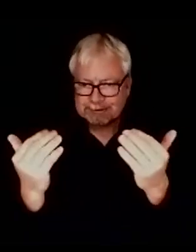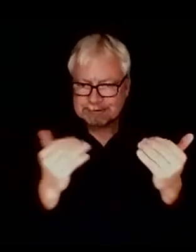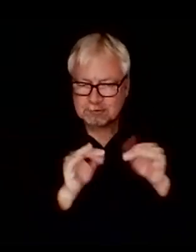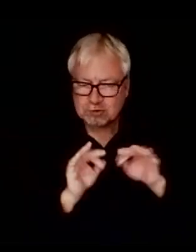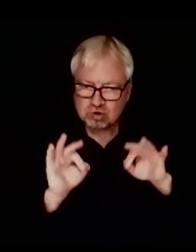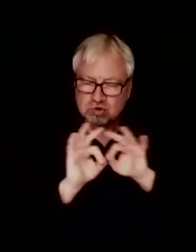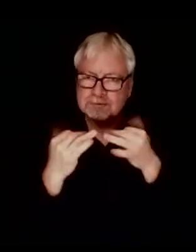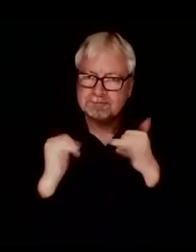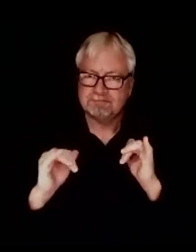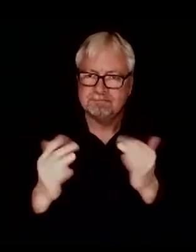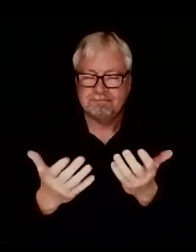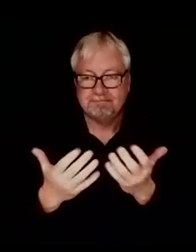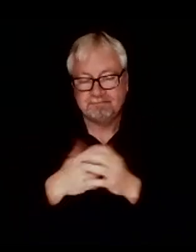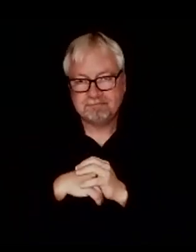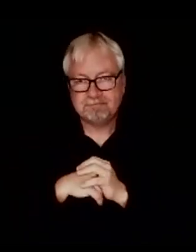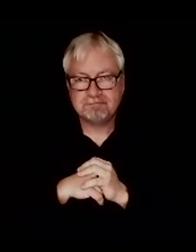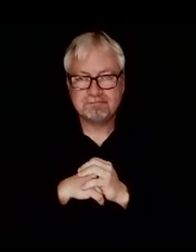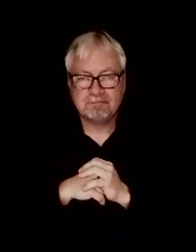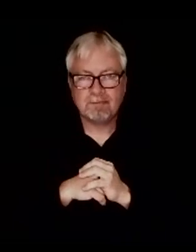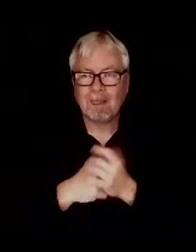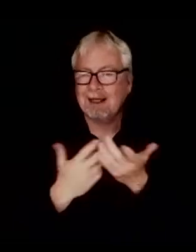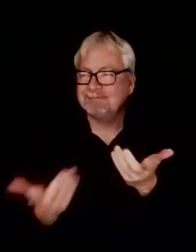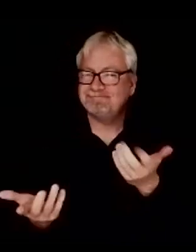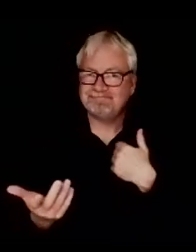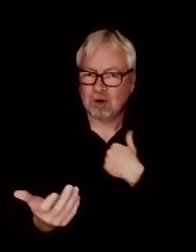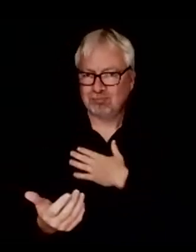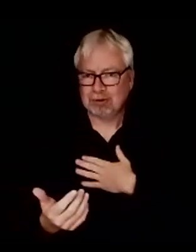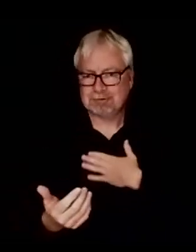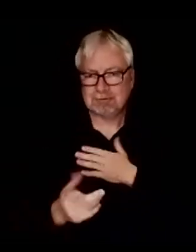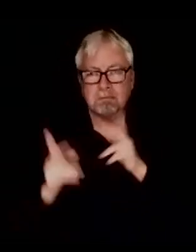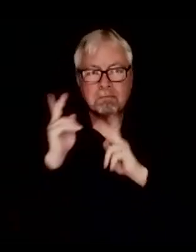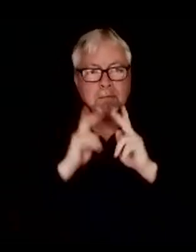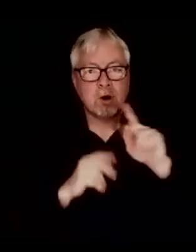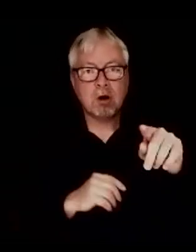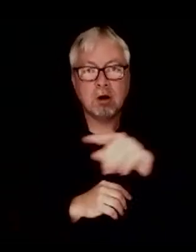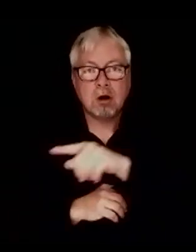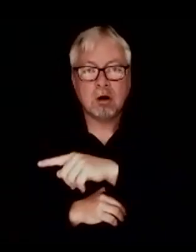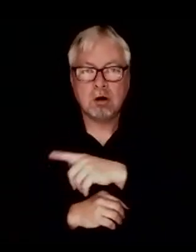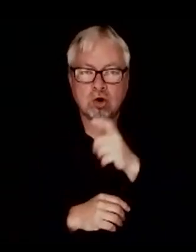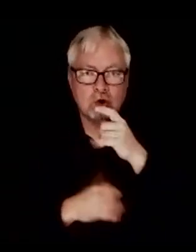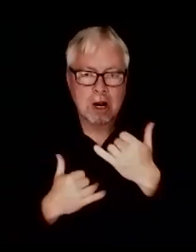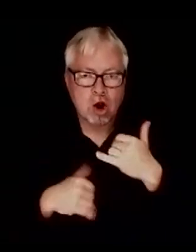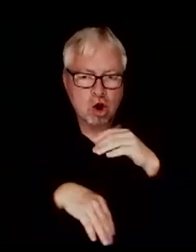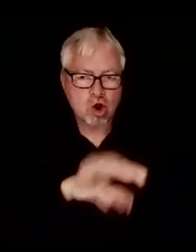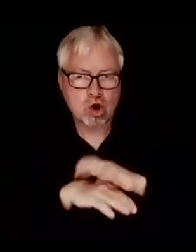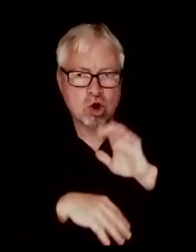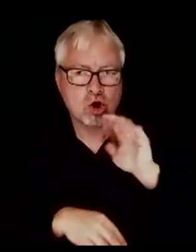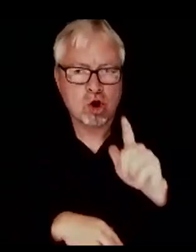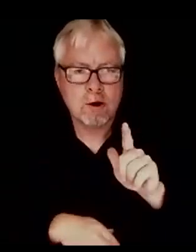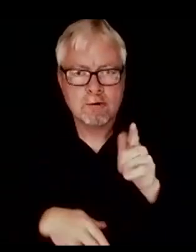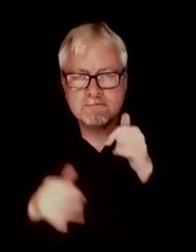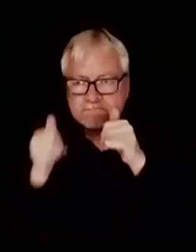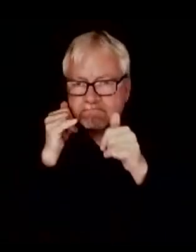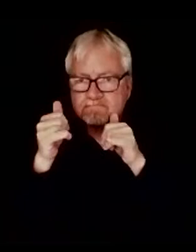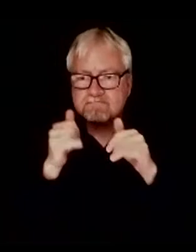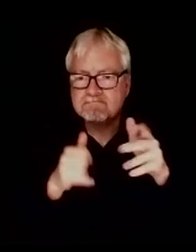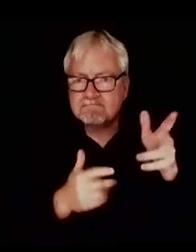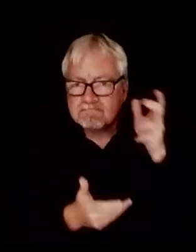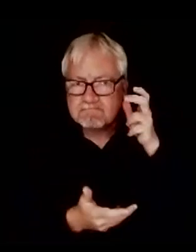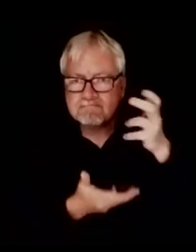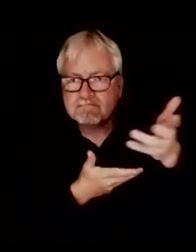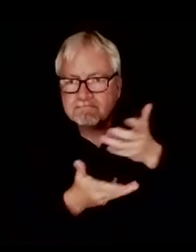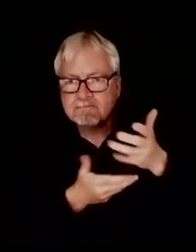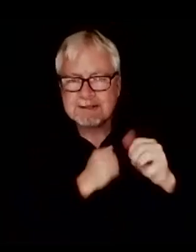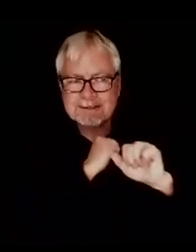on this call, helping us to get that message out and to try to really, kind of paint the picture